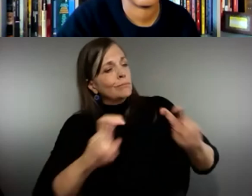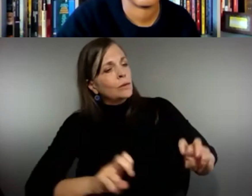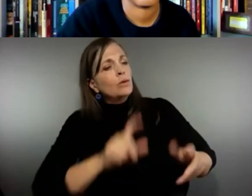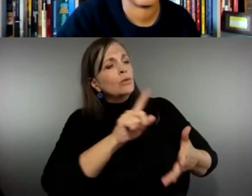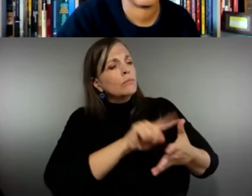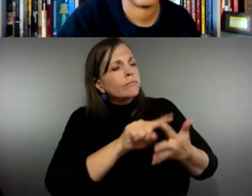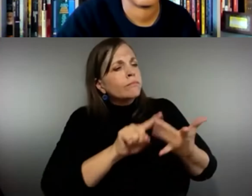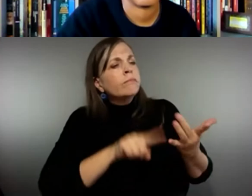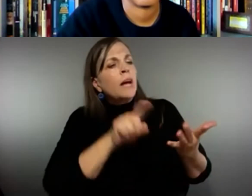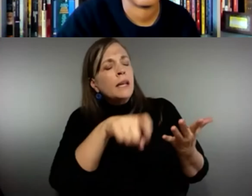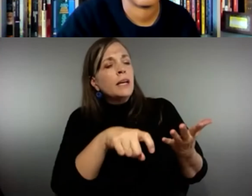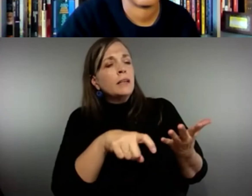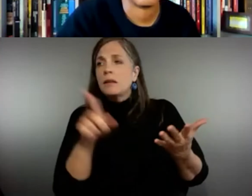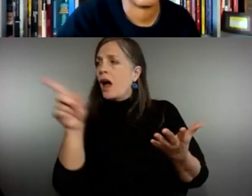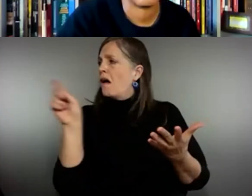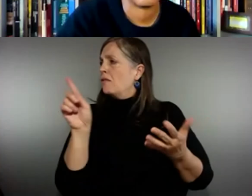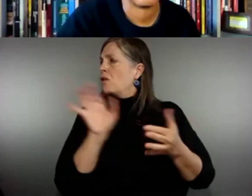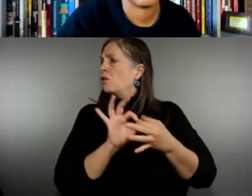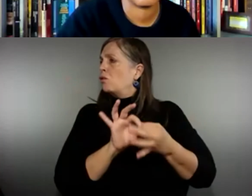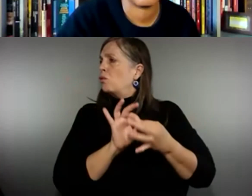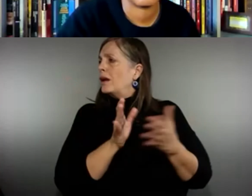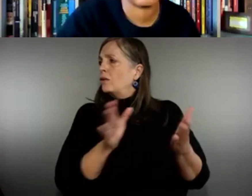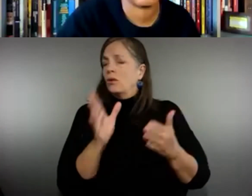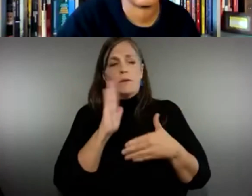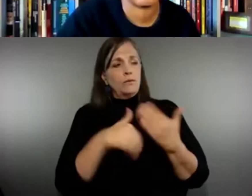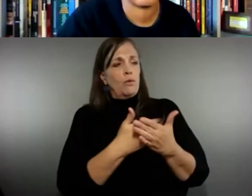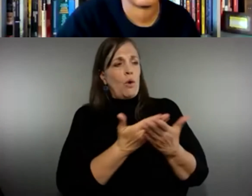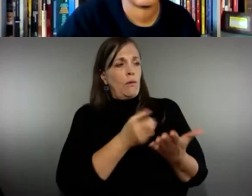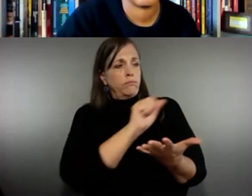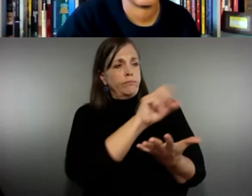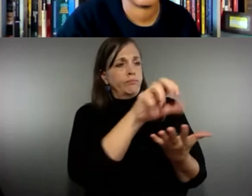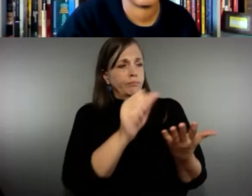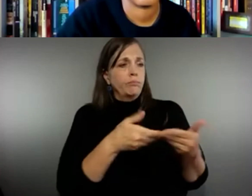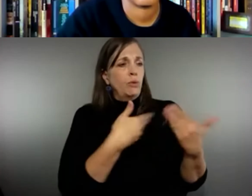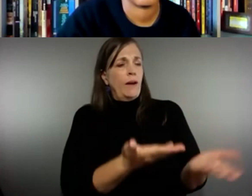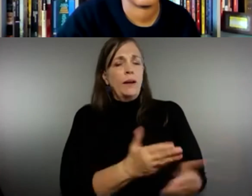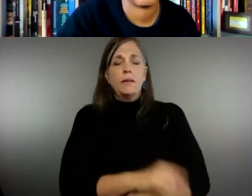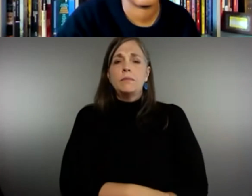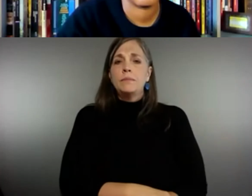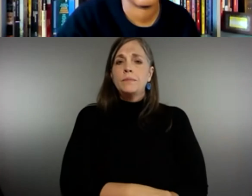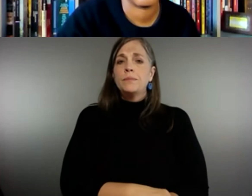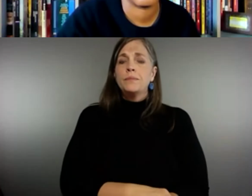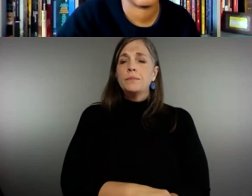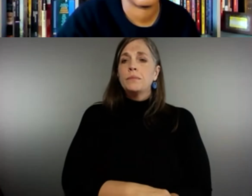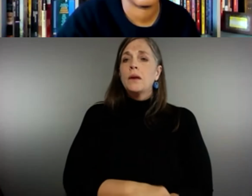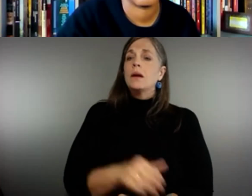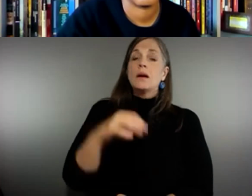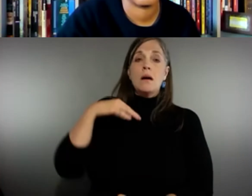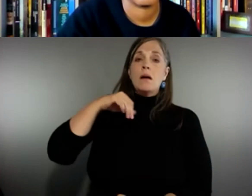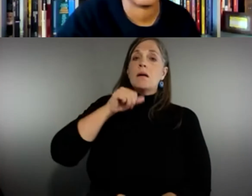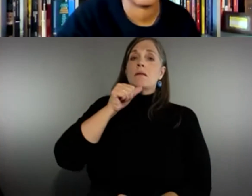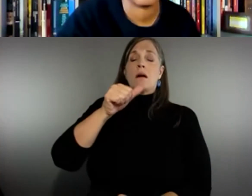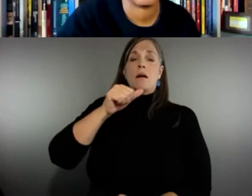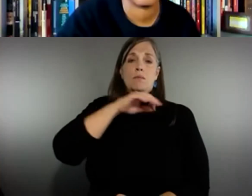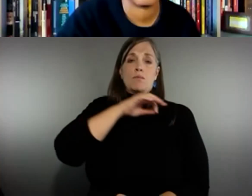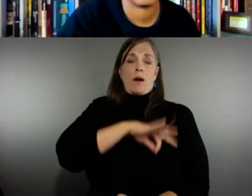coordinate those services for all those who are provided once one non-profit may be handling our workforce development